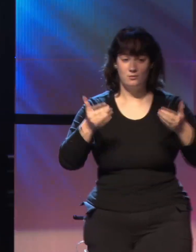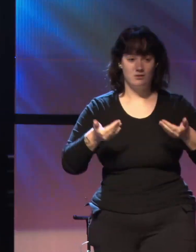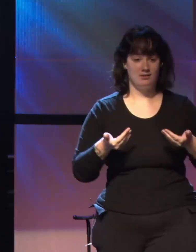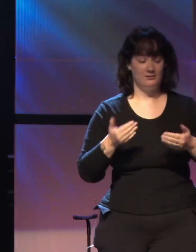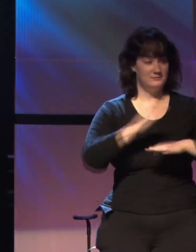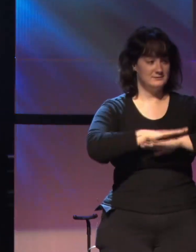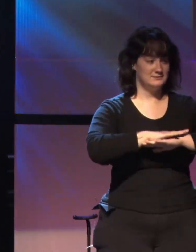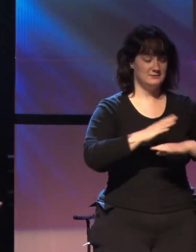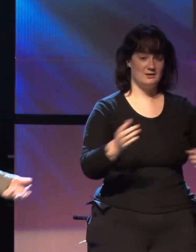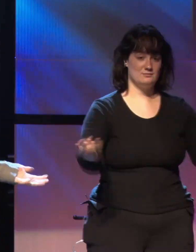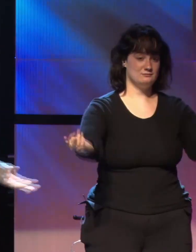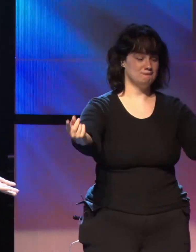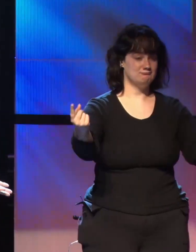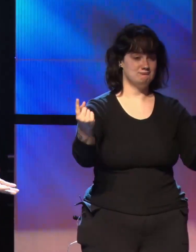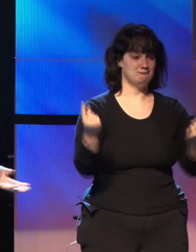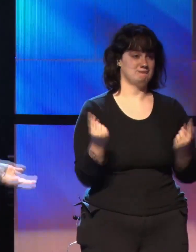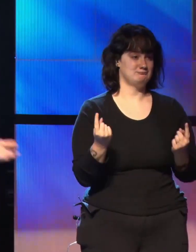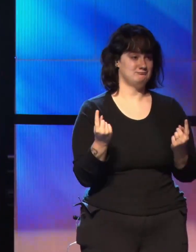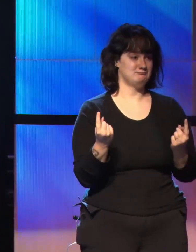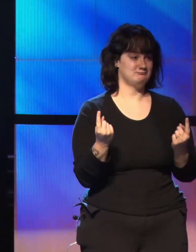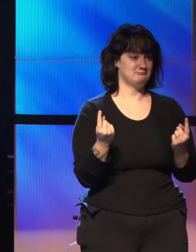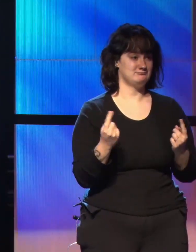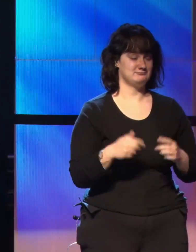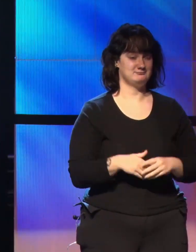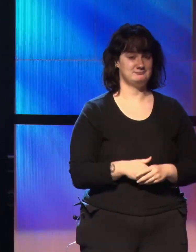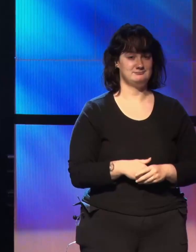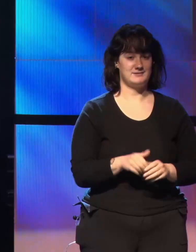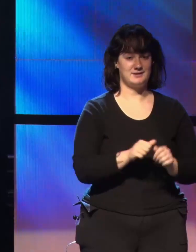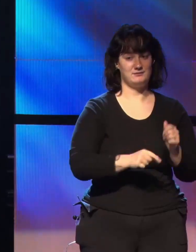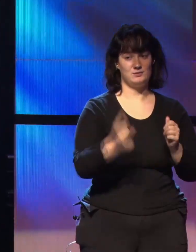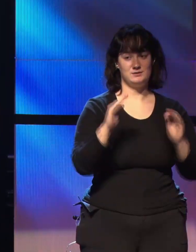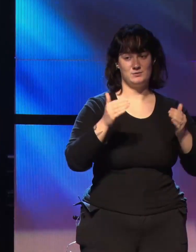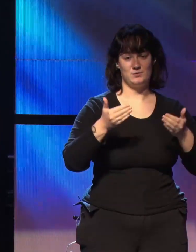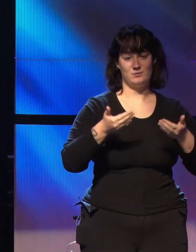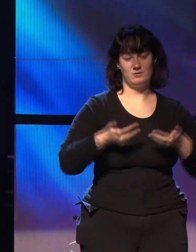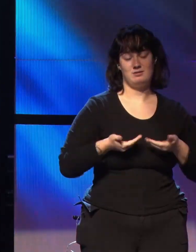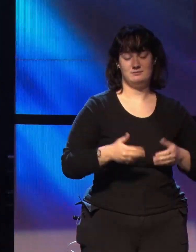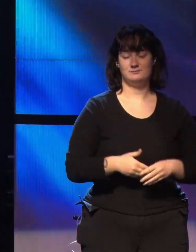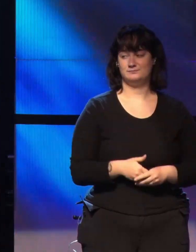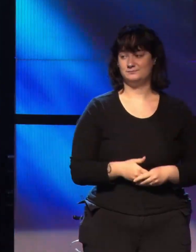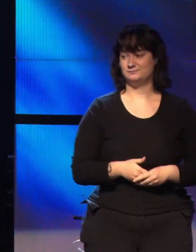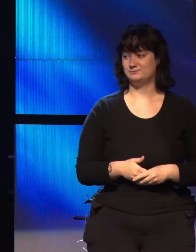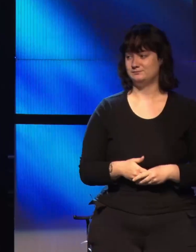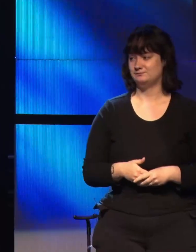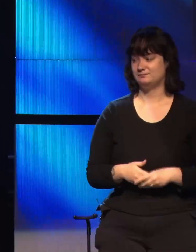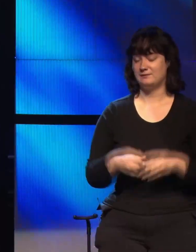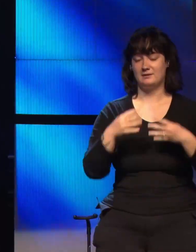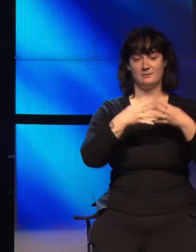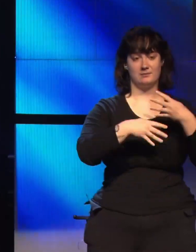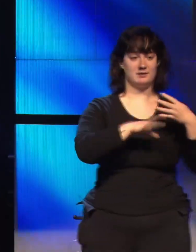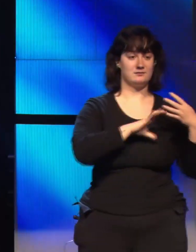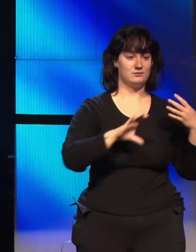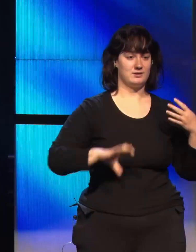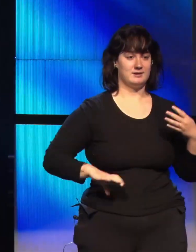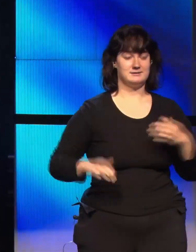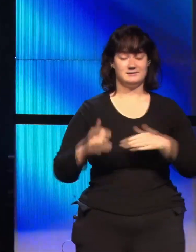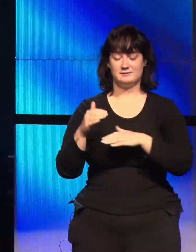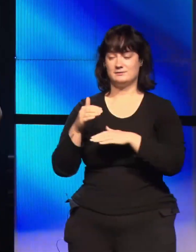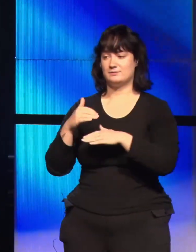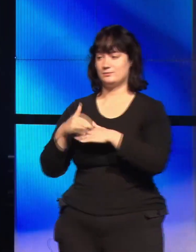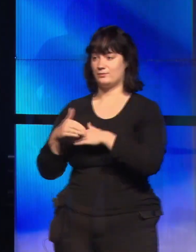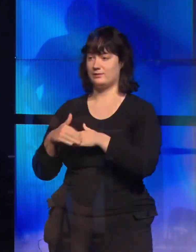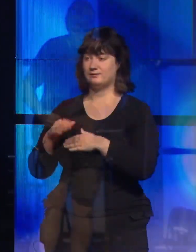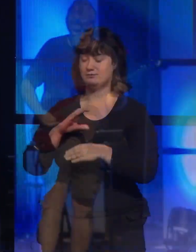no restrictions. It is an open table. Join us. The body of Christ broken for you. The blood of Christ shed for you.